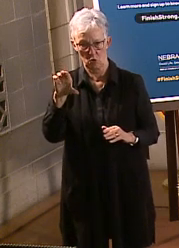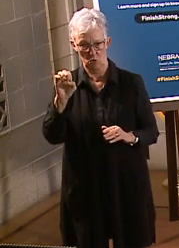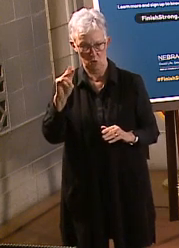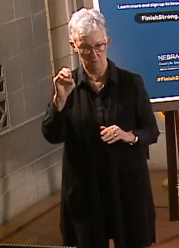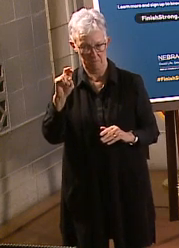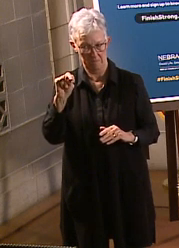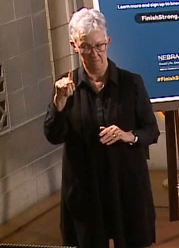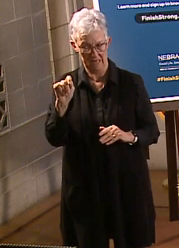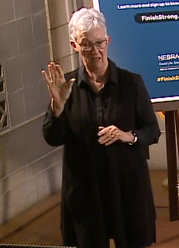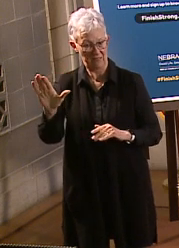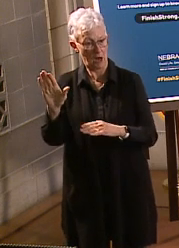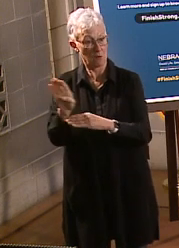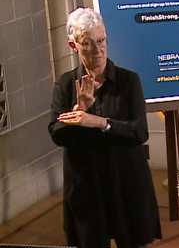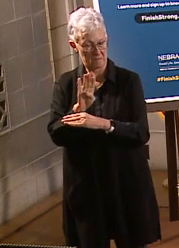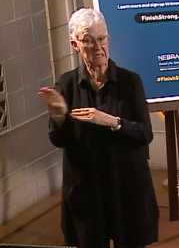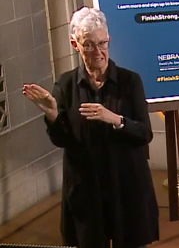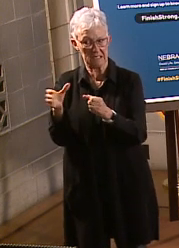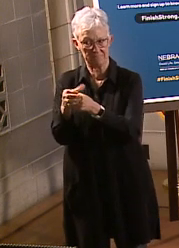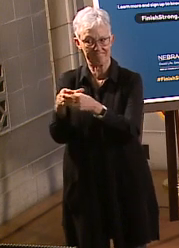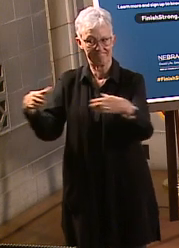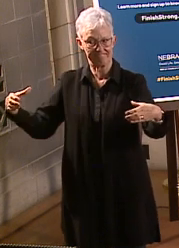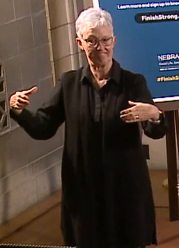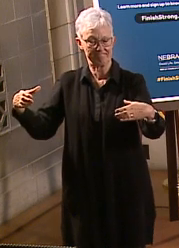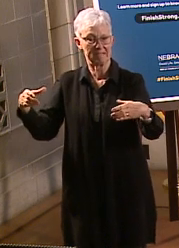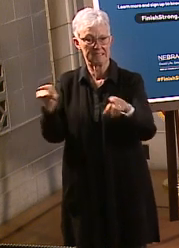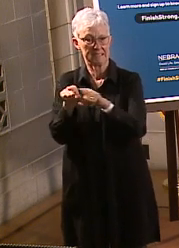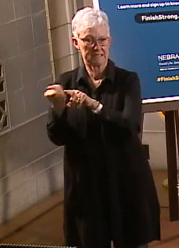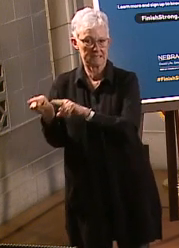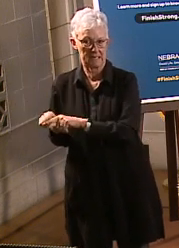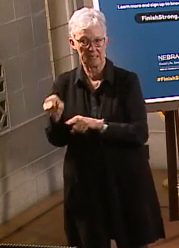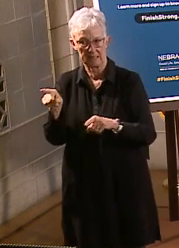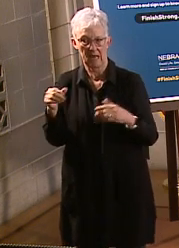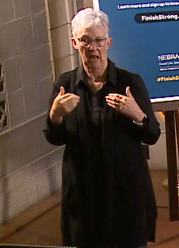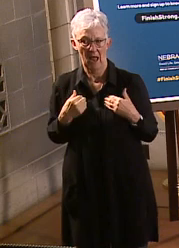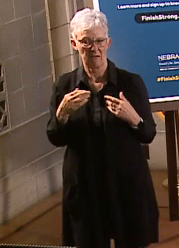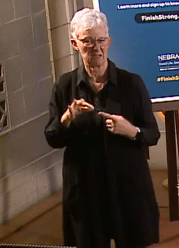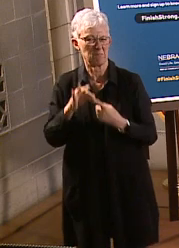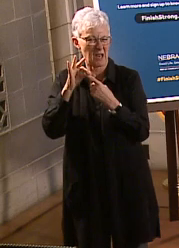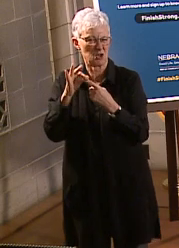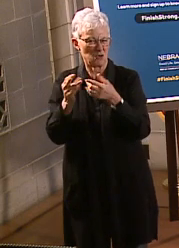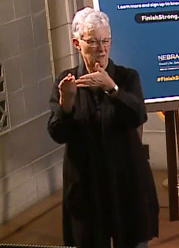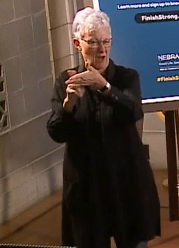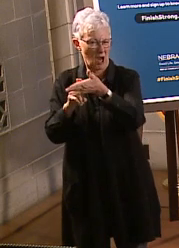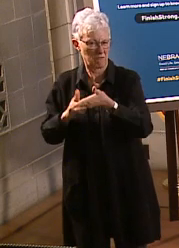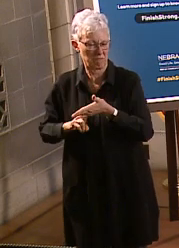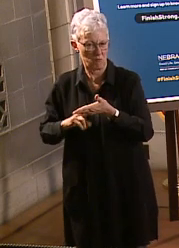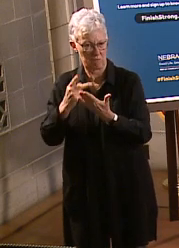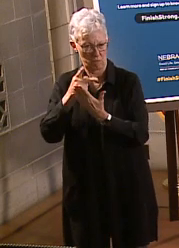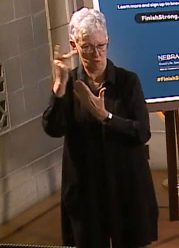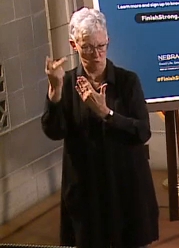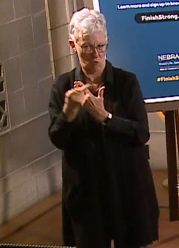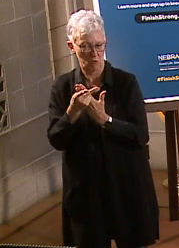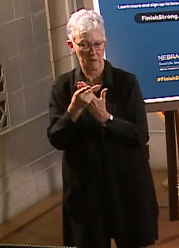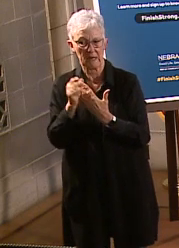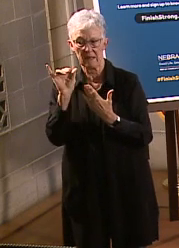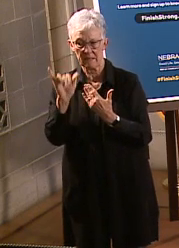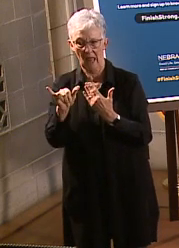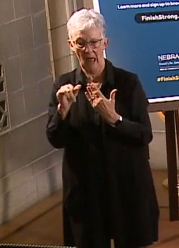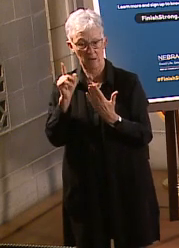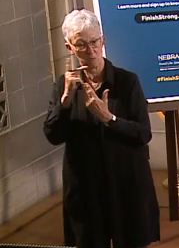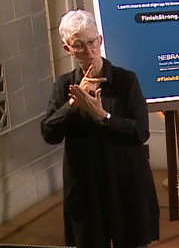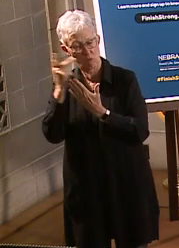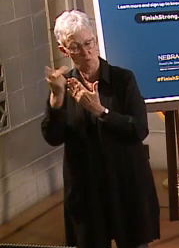efforts through the recently launched Procurement Contract Concierge Program, which expands its outreach to minority communities